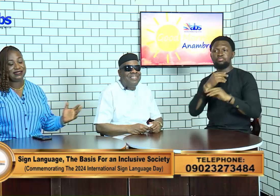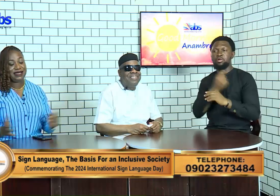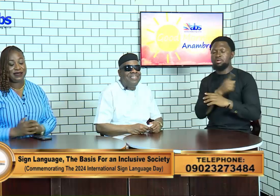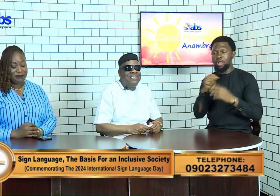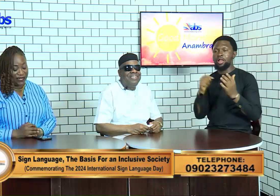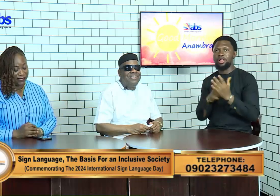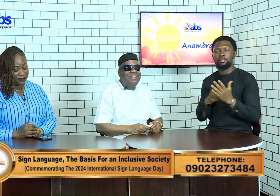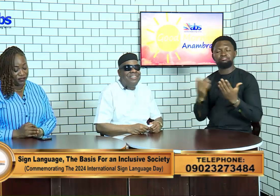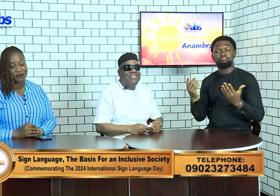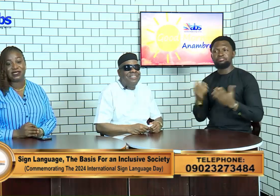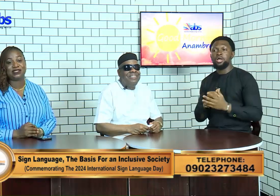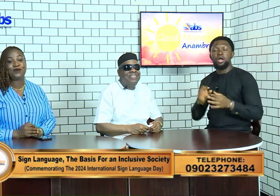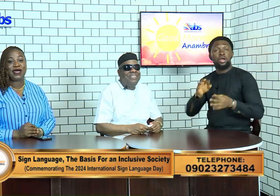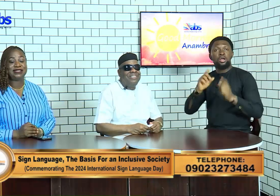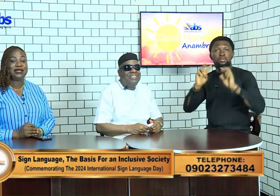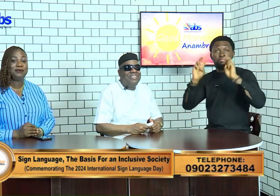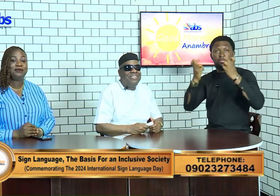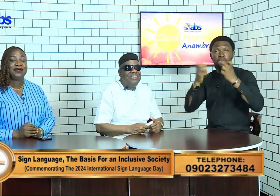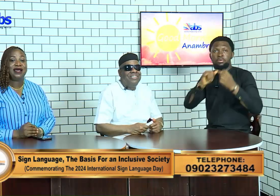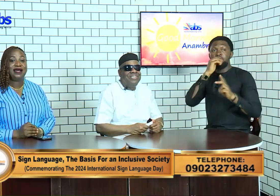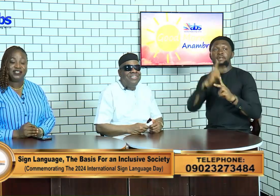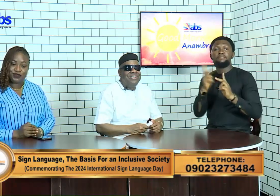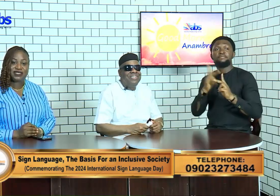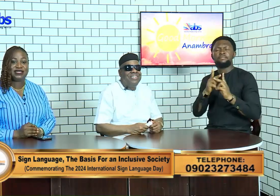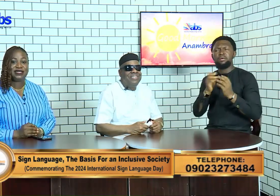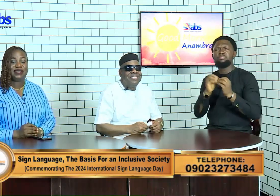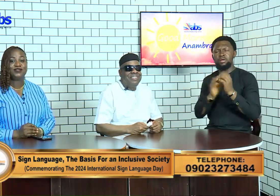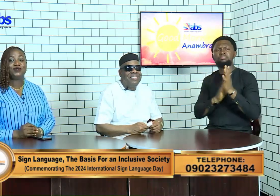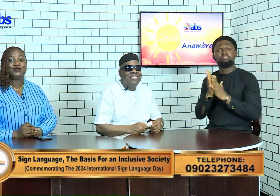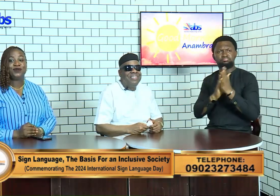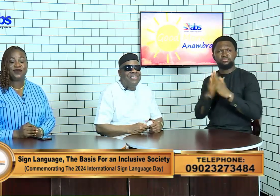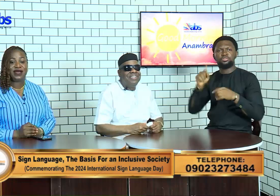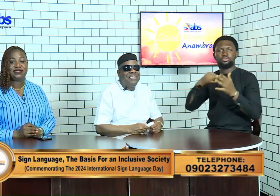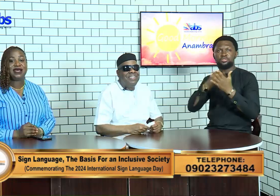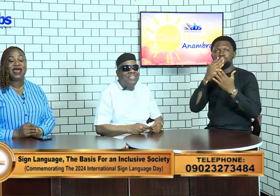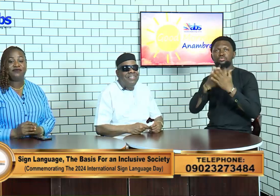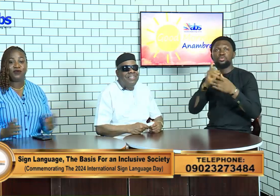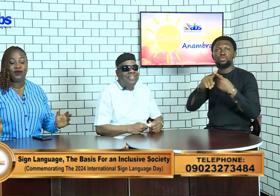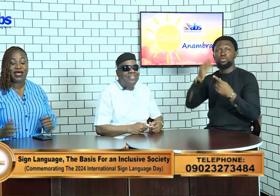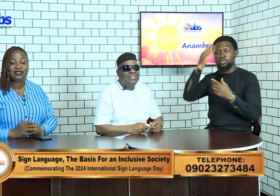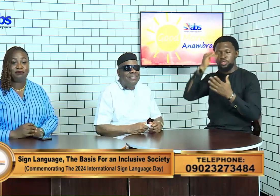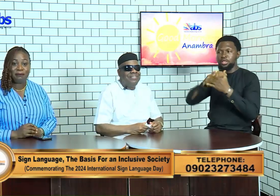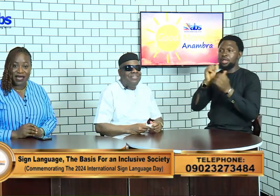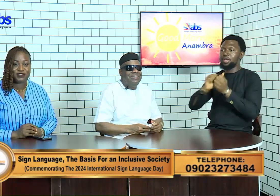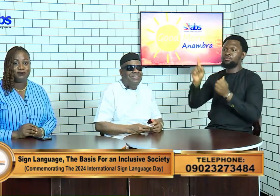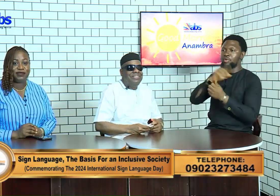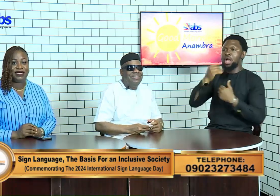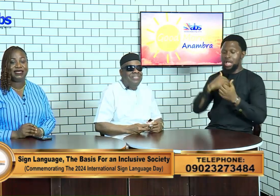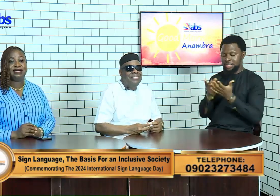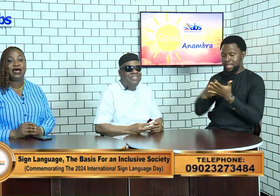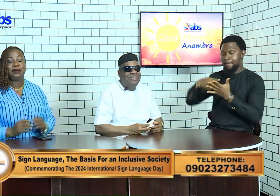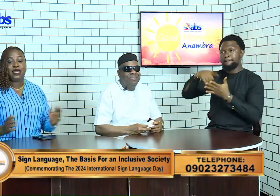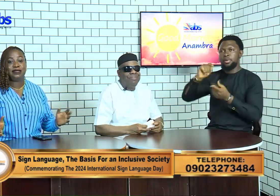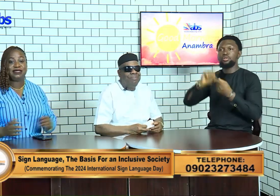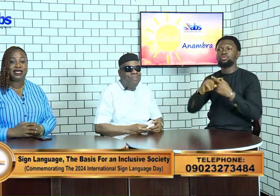this topic is quite interesting, and it's good to know that everyone has a part to play